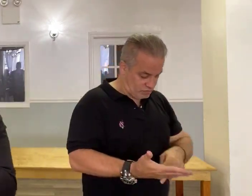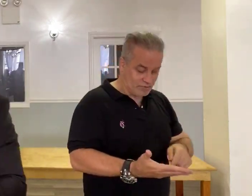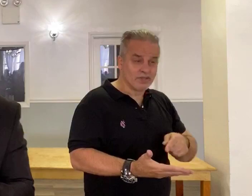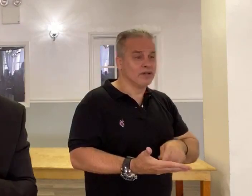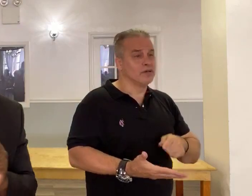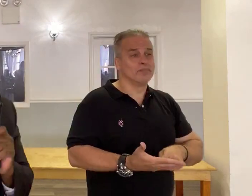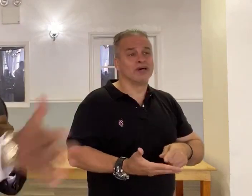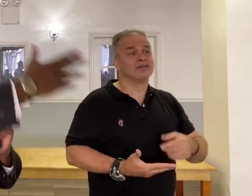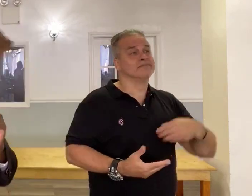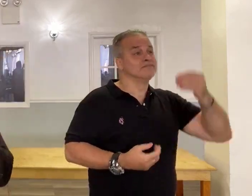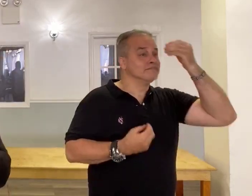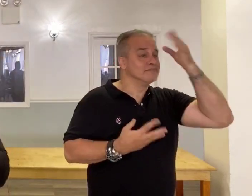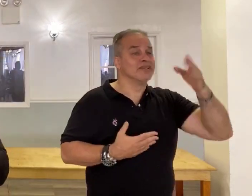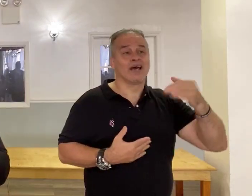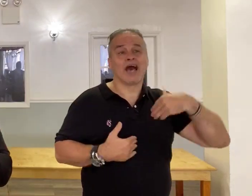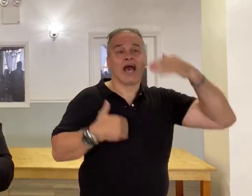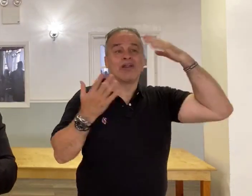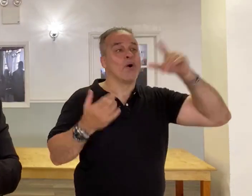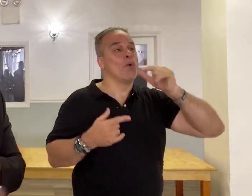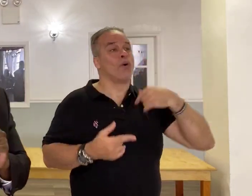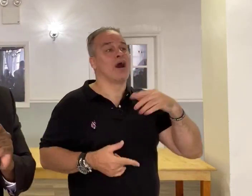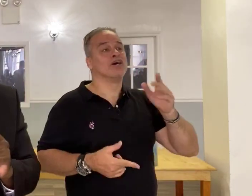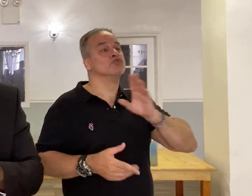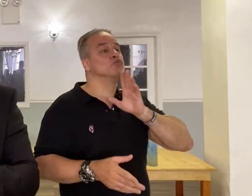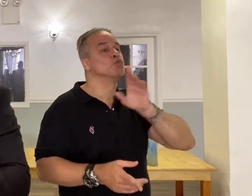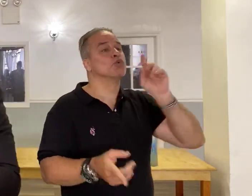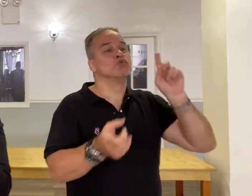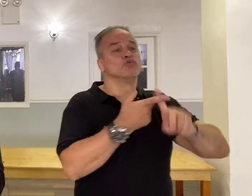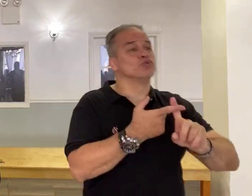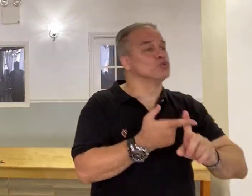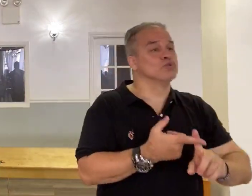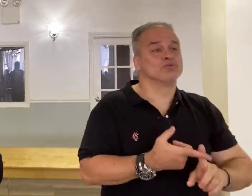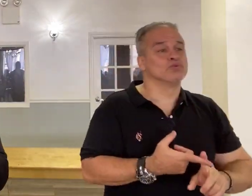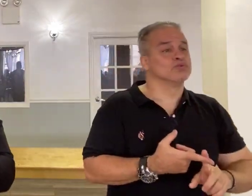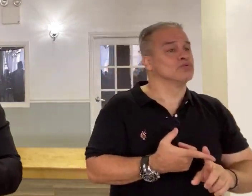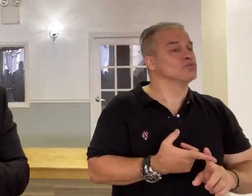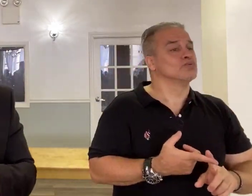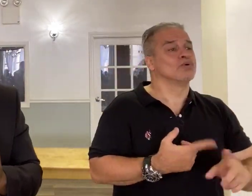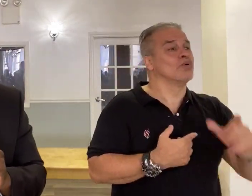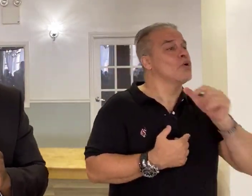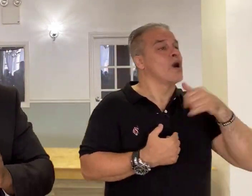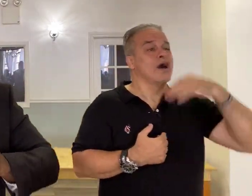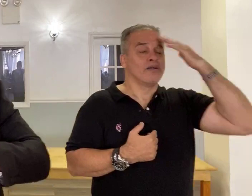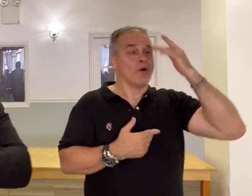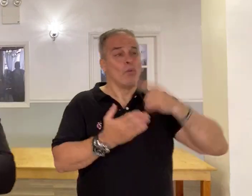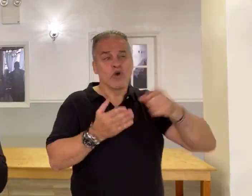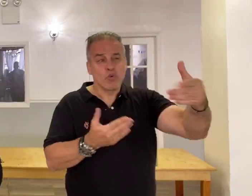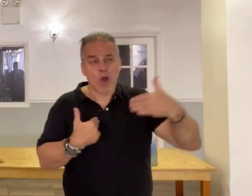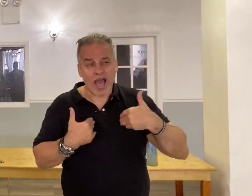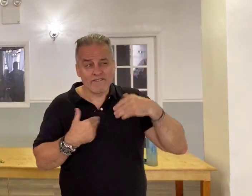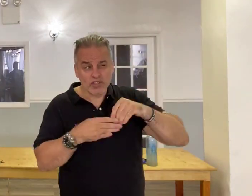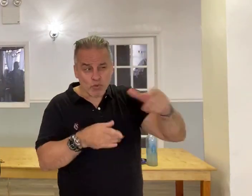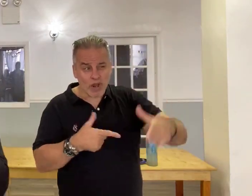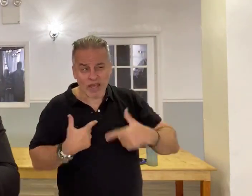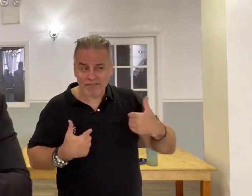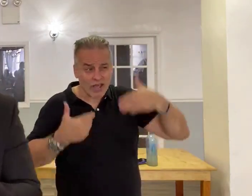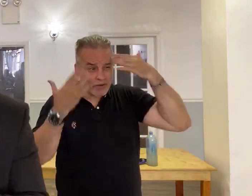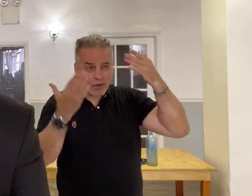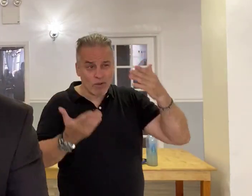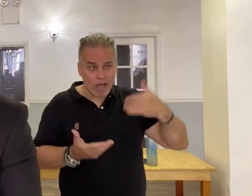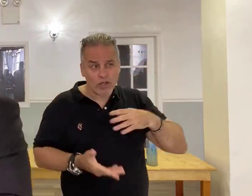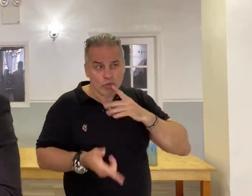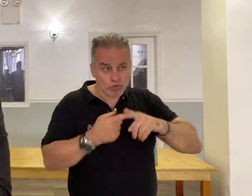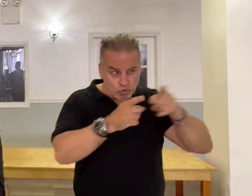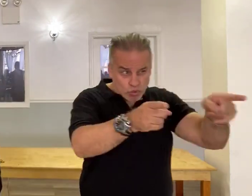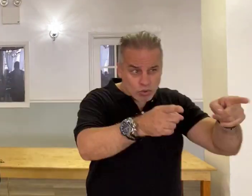is just a broad brush of a sermon. I don't know who's got what in their lives, what needs to go. This